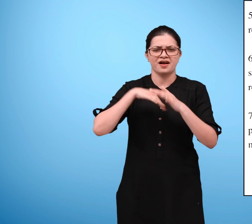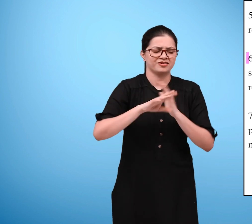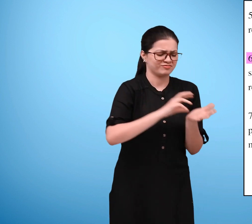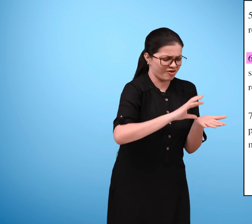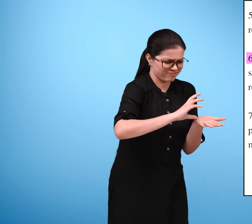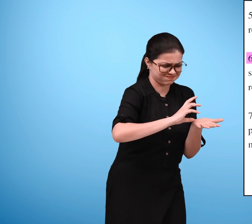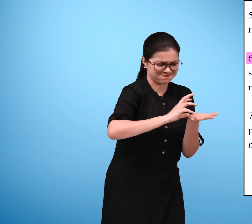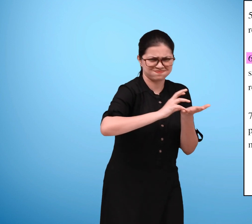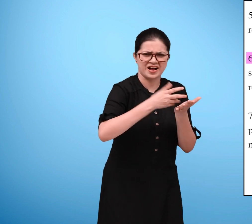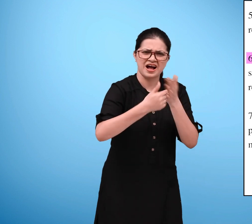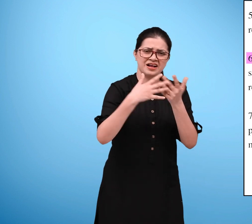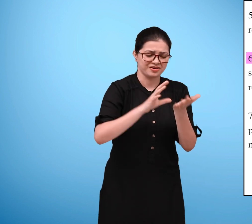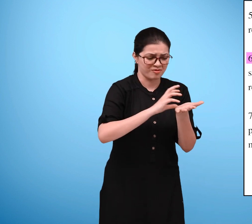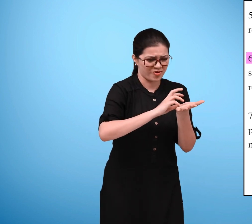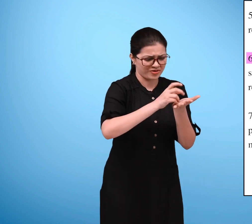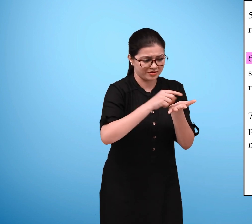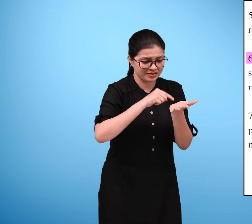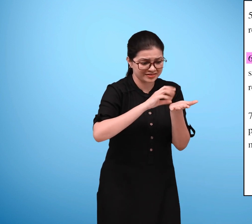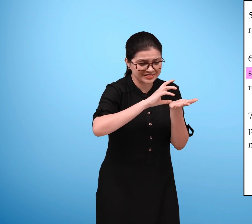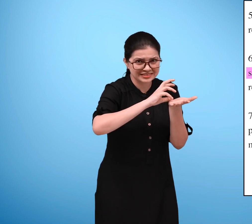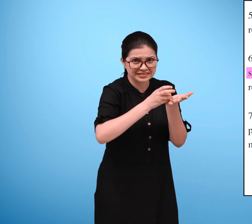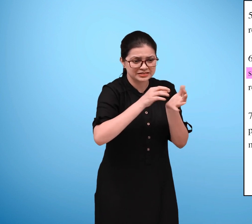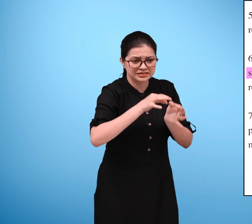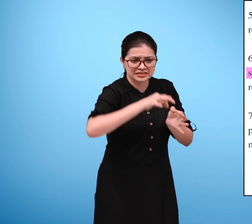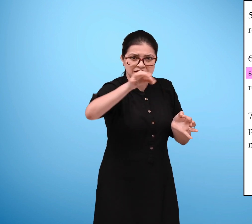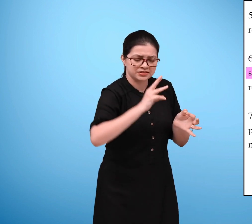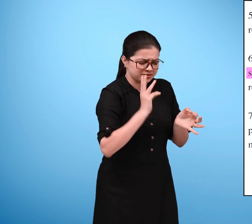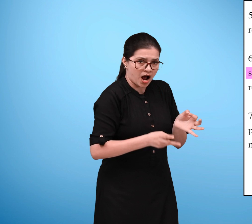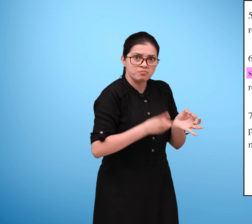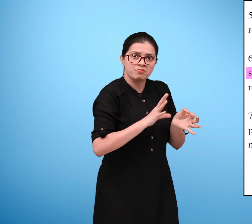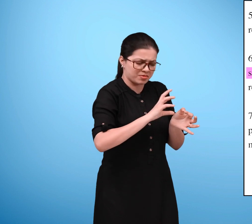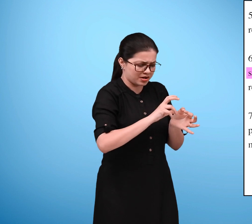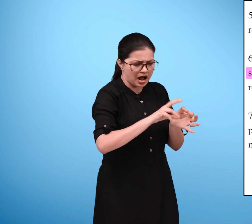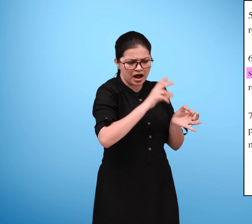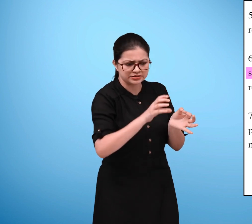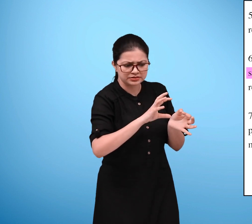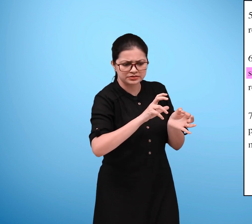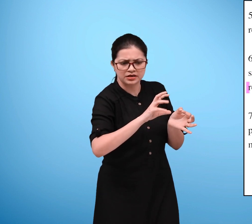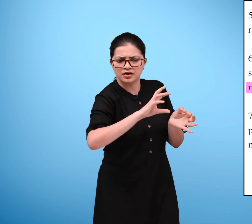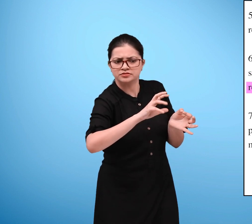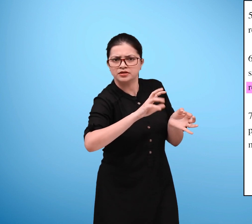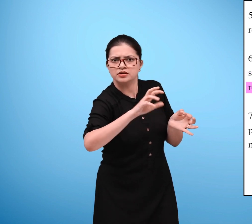In circular motion, an object moves such that its distance from a fixed point remains the